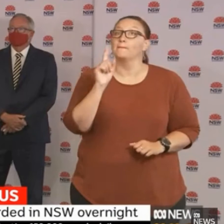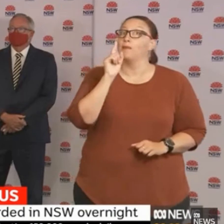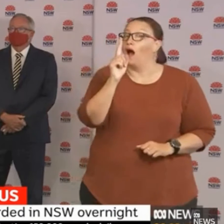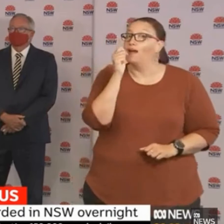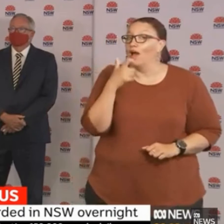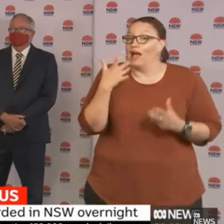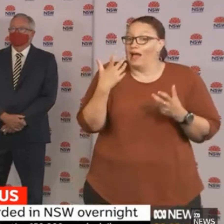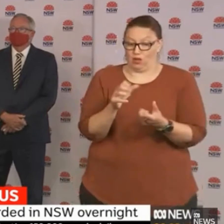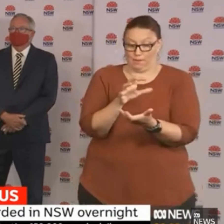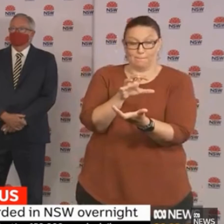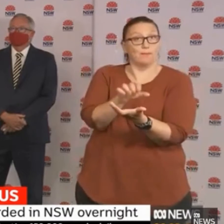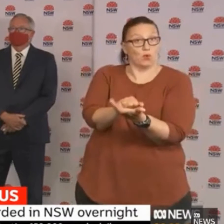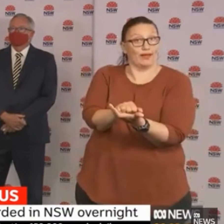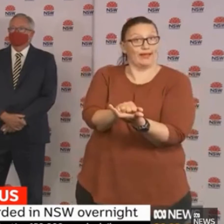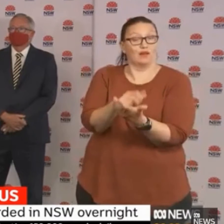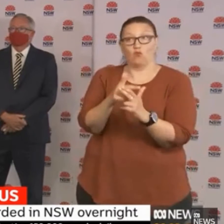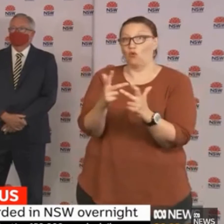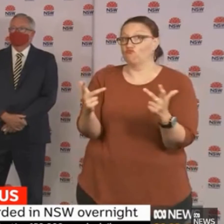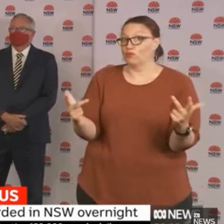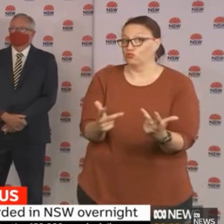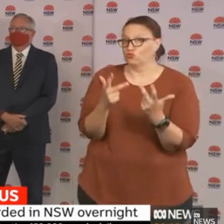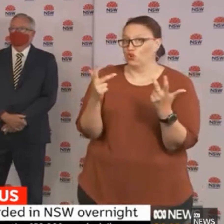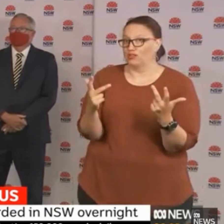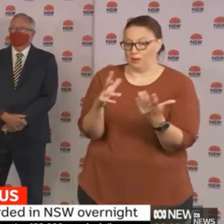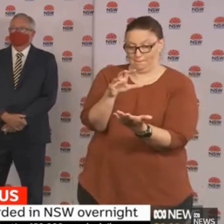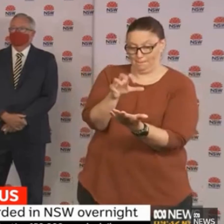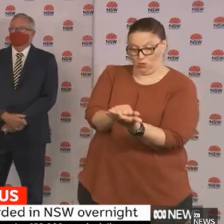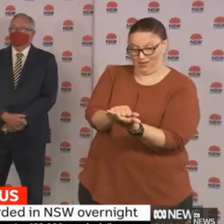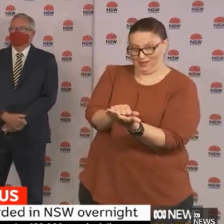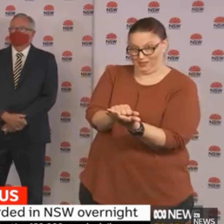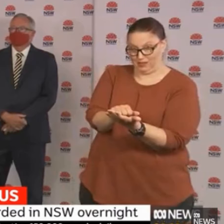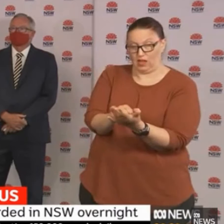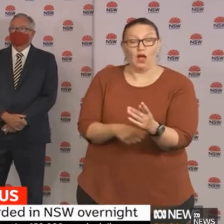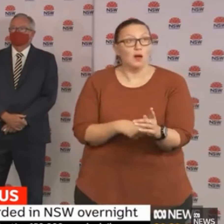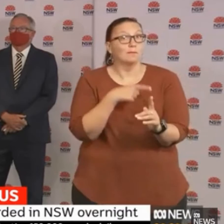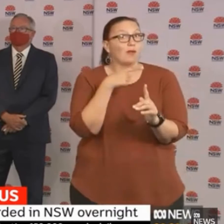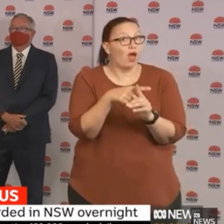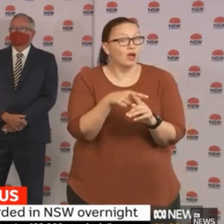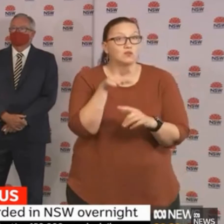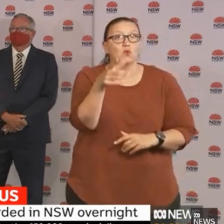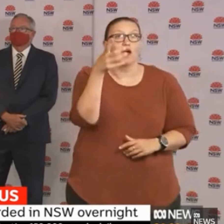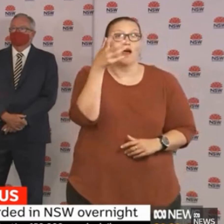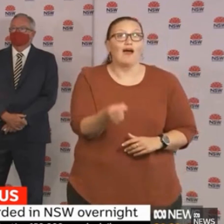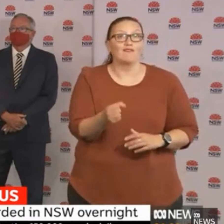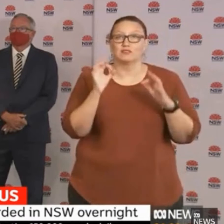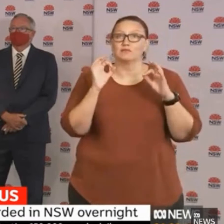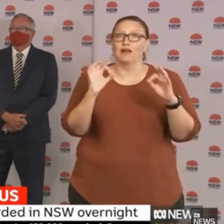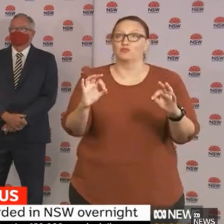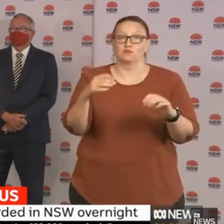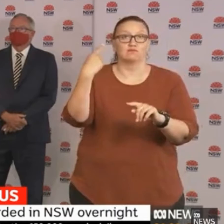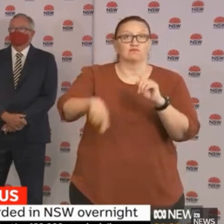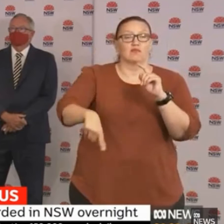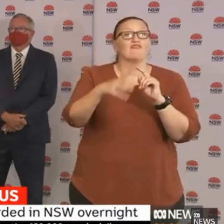place and those venues have COVID safe plans and you have a permit from Service New South Wales, you will be allowed into those venues